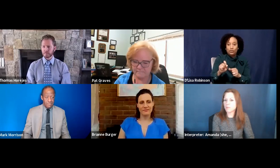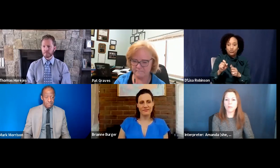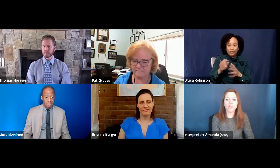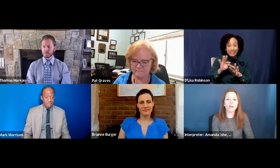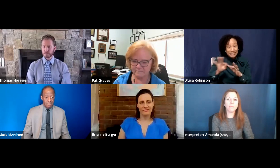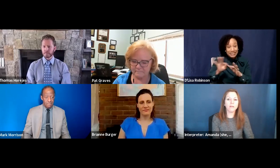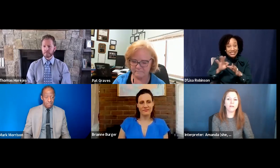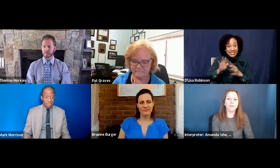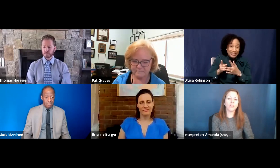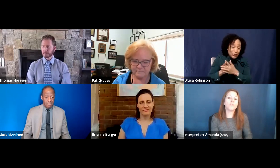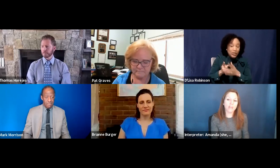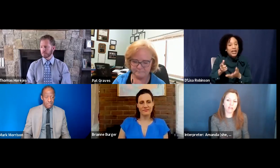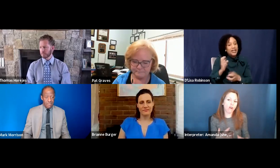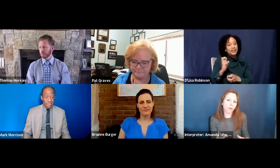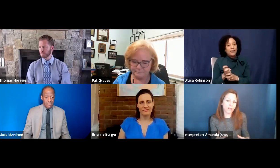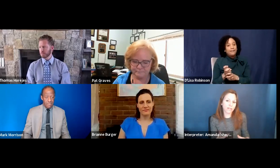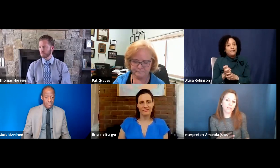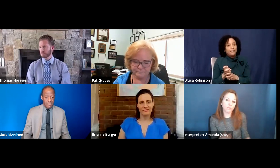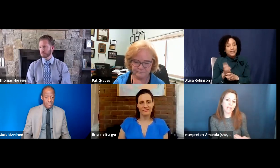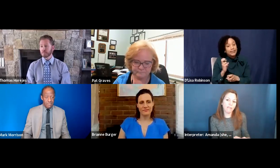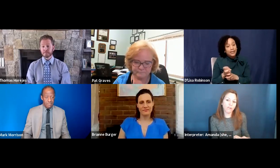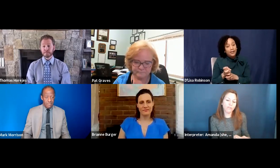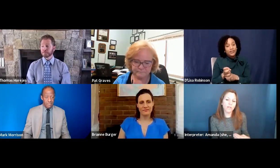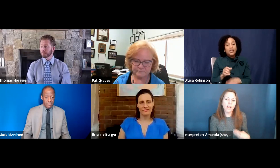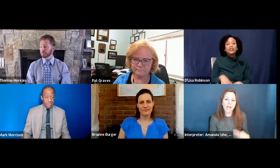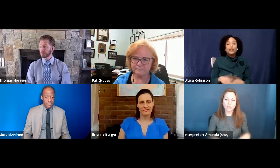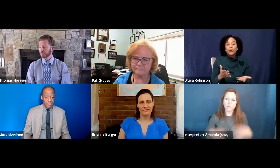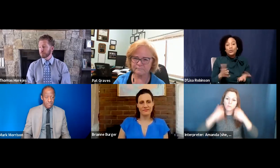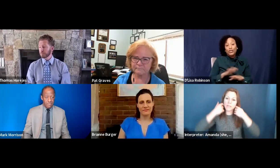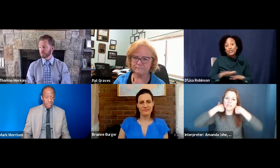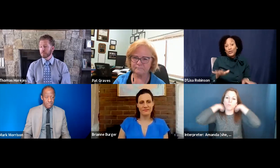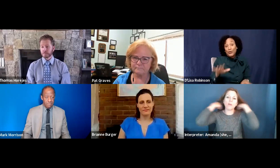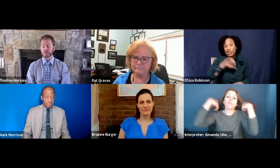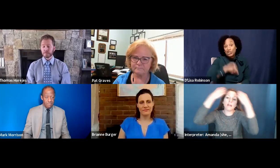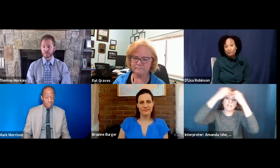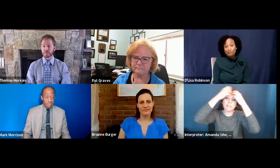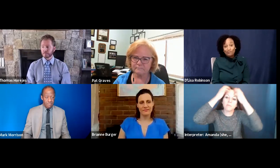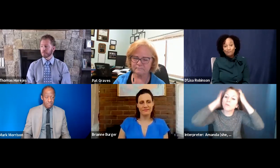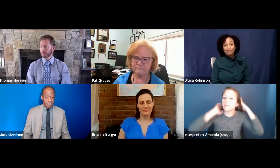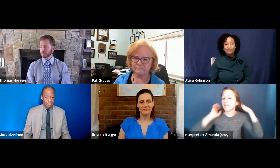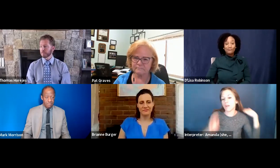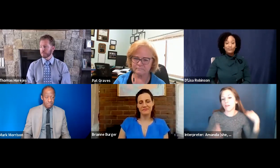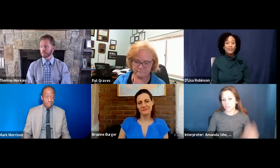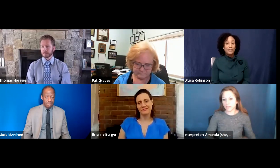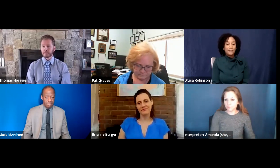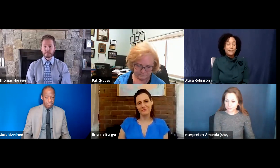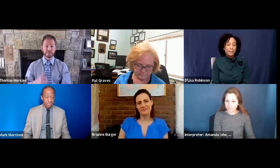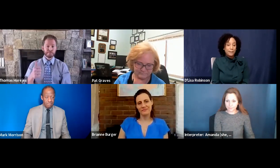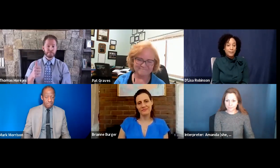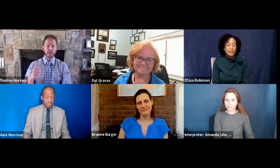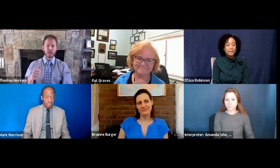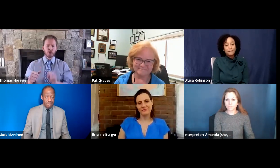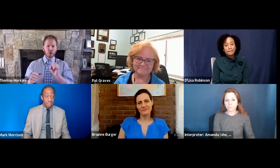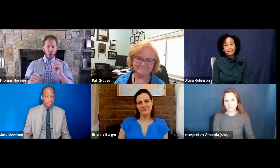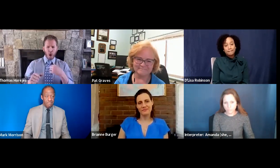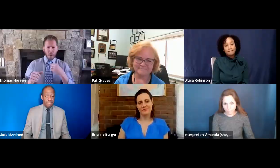because people have already been used to that thought process and those behaviors. And to explain to them why they're not acceptable can be challenging.